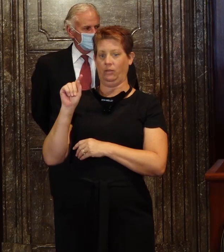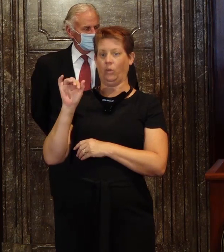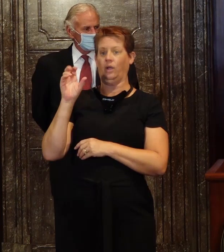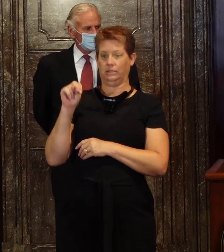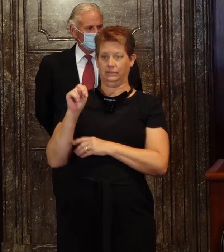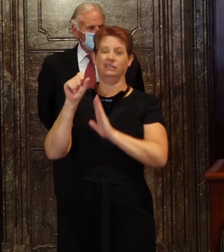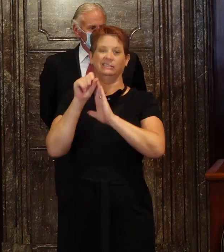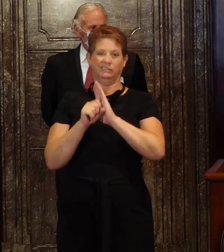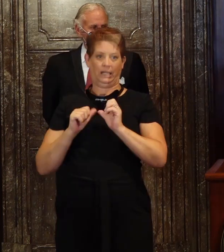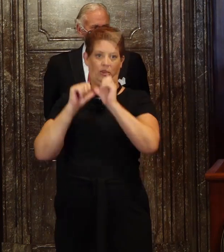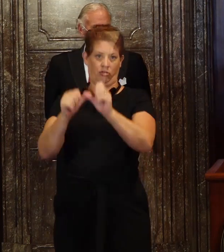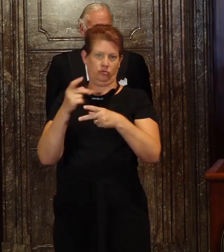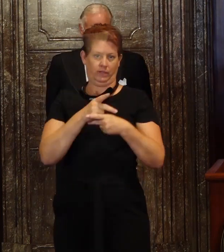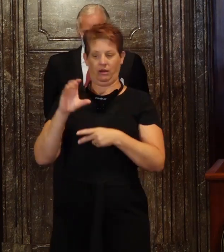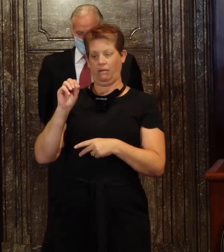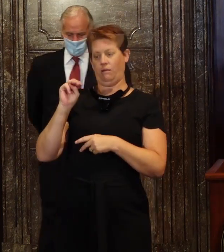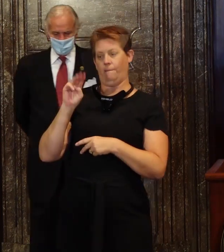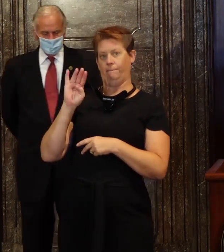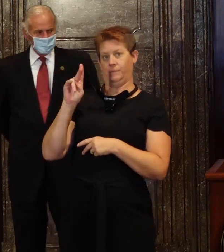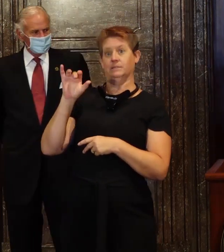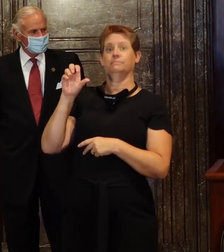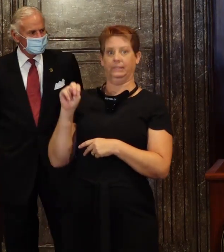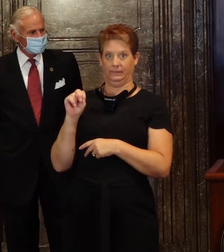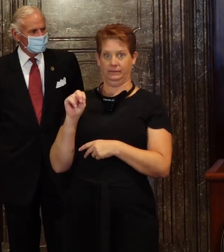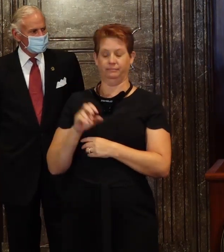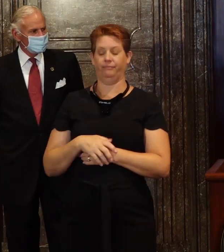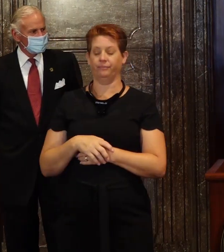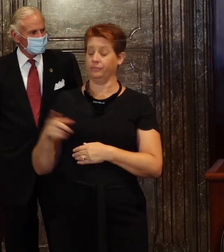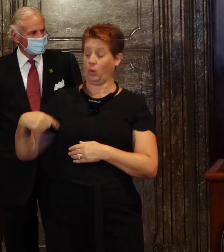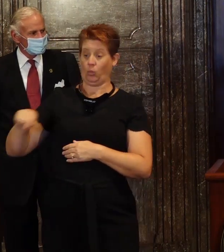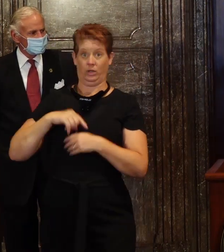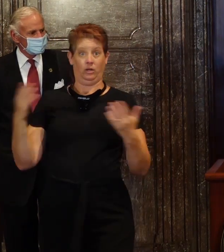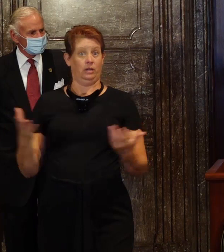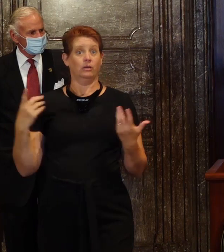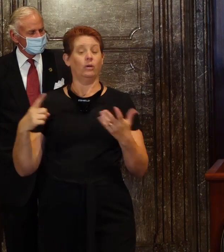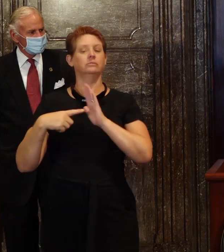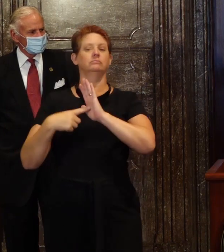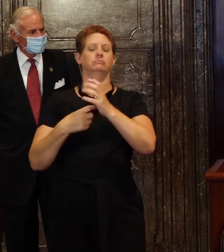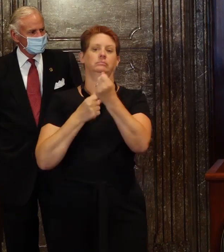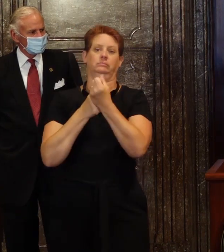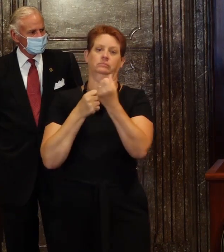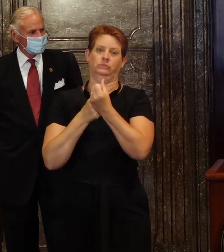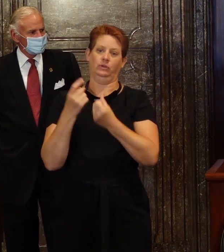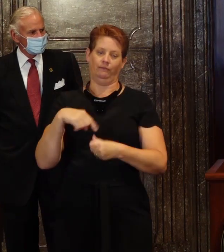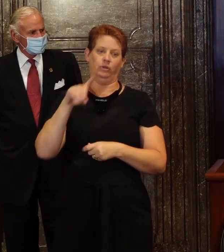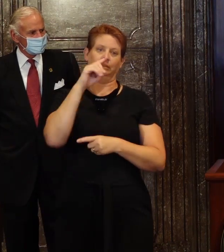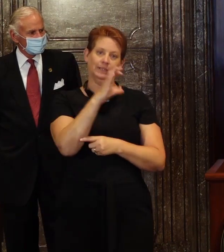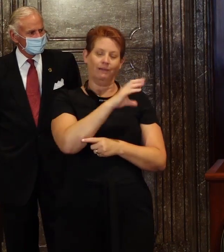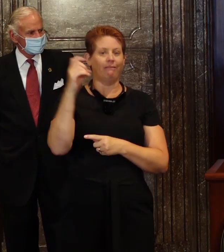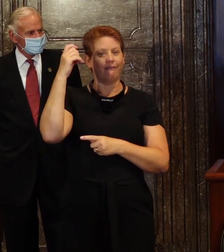Long-Term Care Ombudsman. We are here today to show our support to the Governor and to DHEC for these guidelines that have been